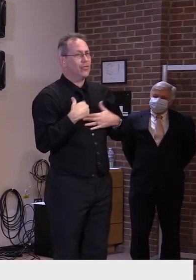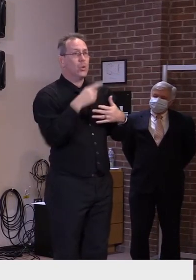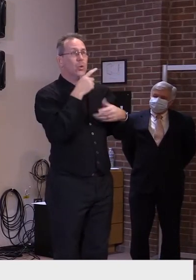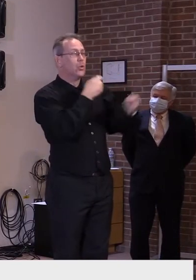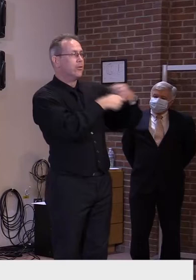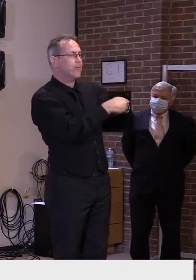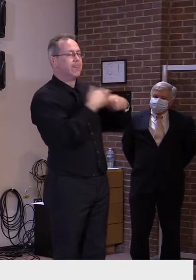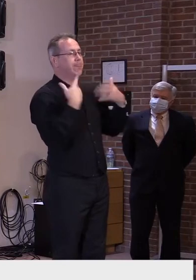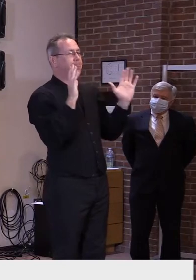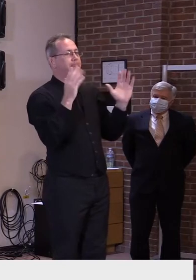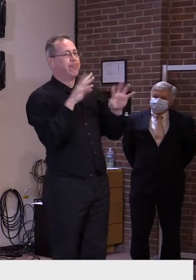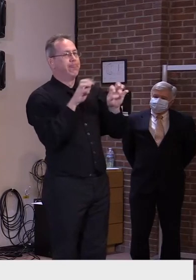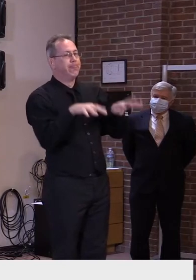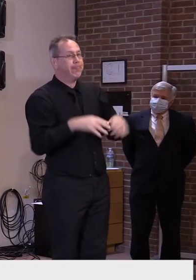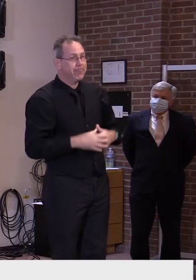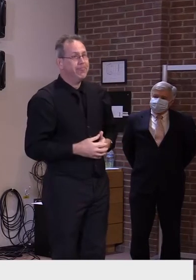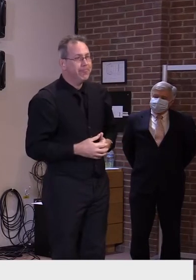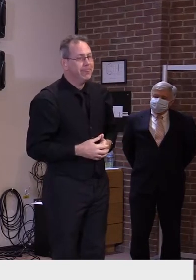Okay.